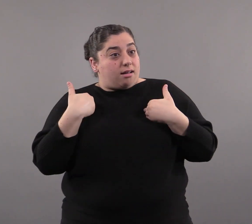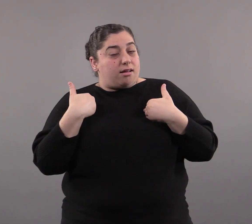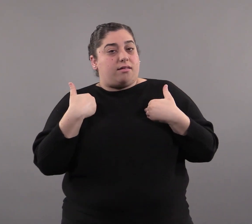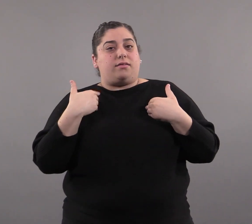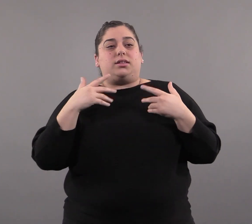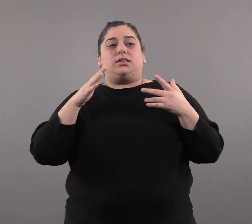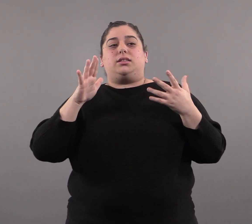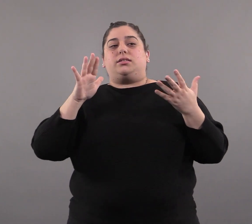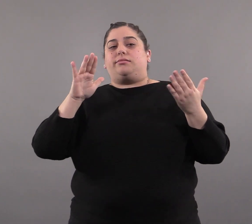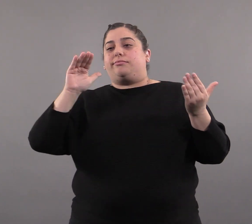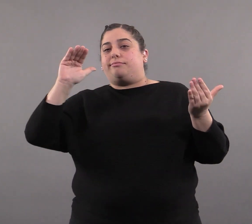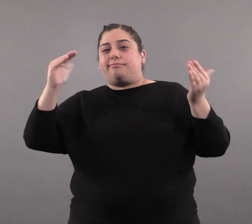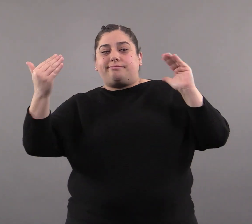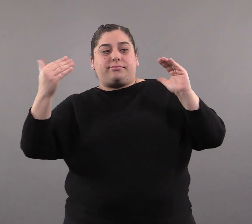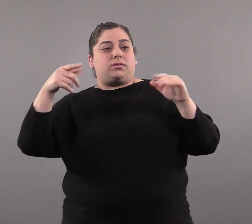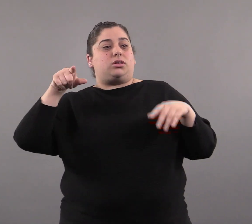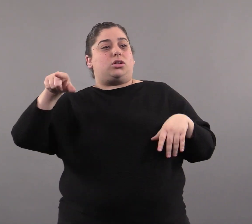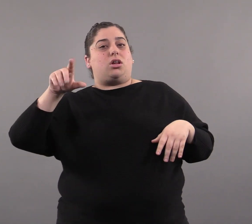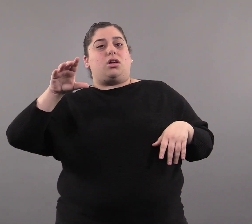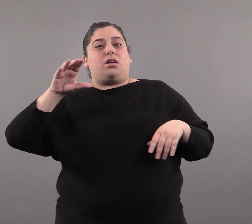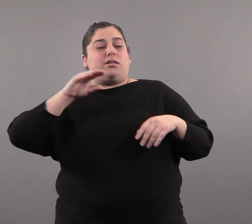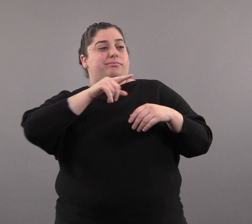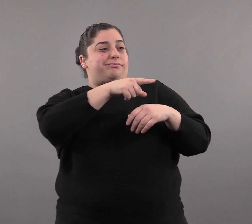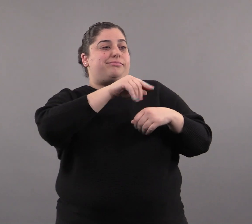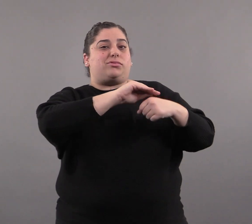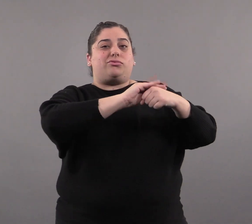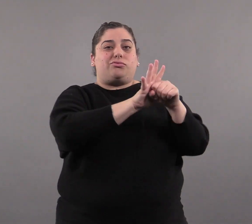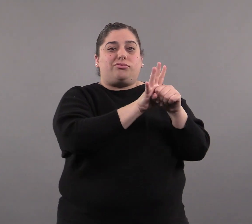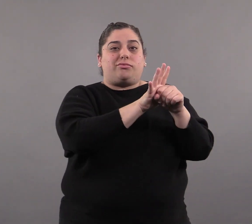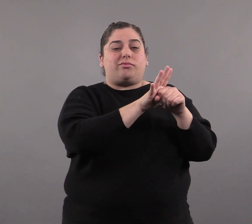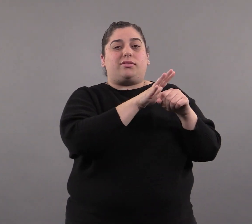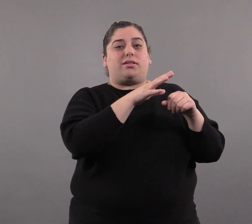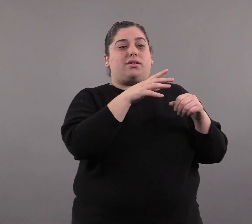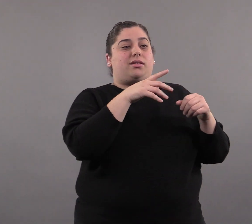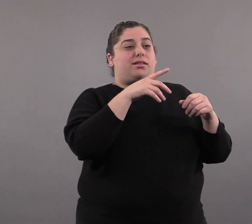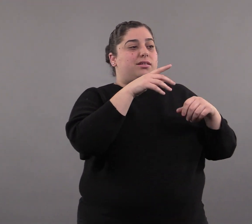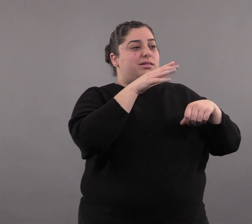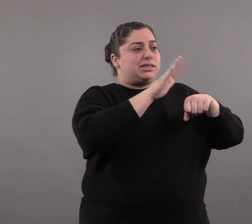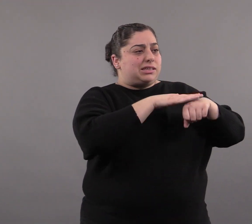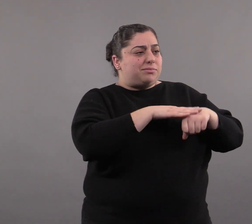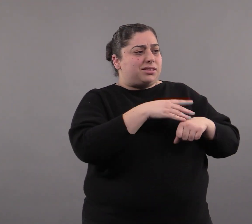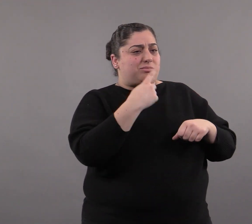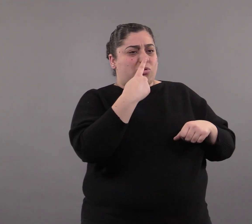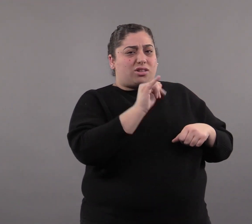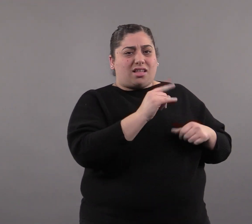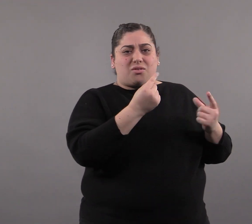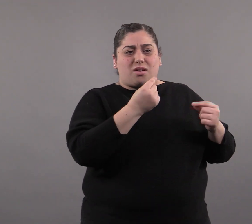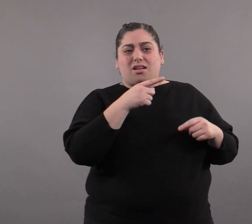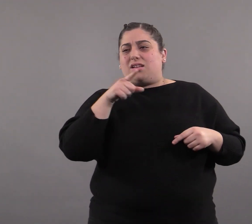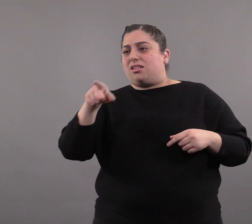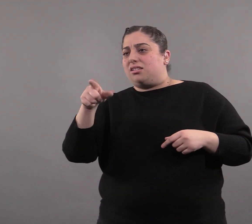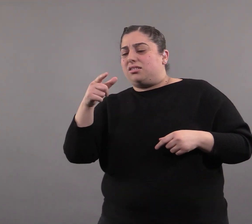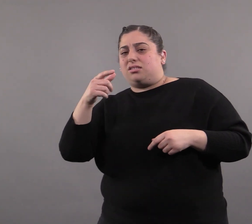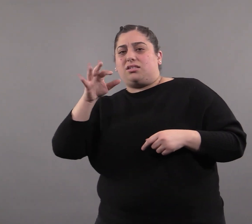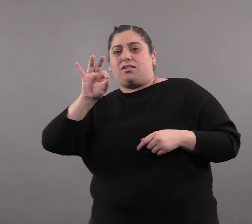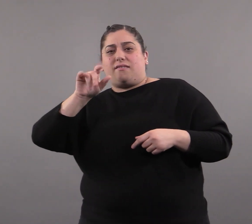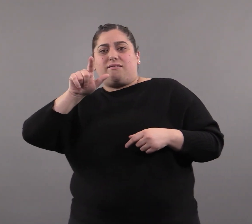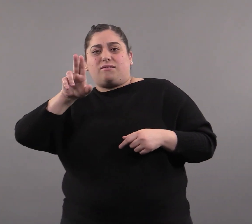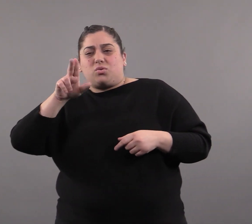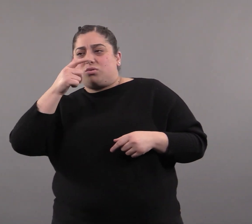COVID challenges versus the typical presentation of the flu and influenza. I'll have Dr. Wooten respond to that,